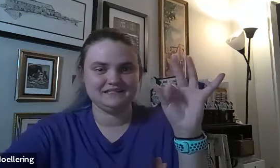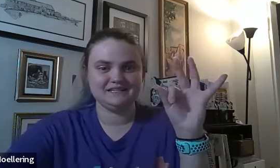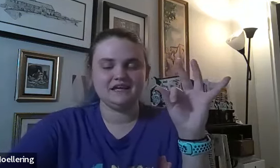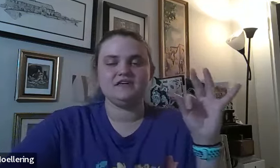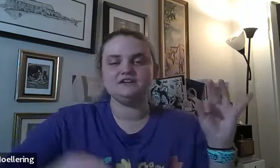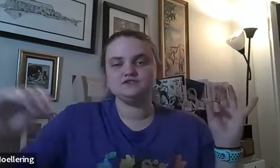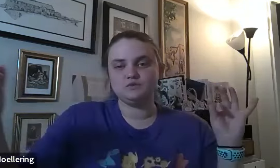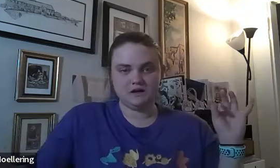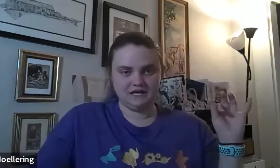19. And then 20.